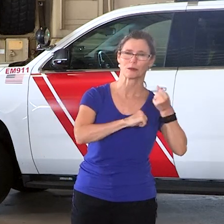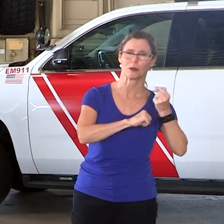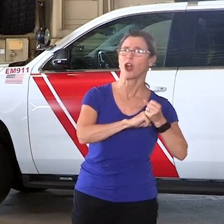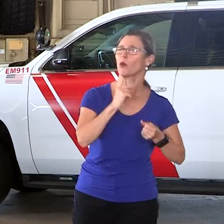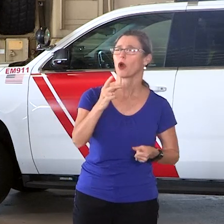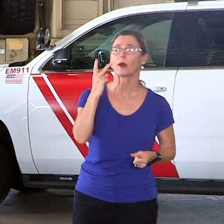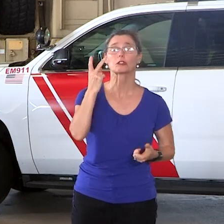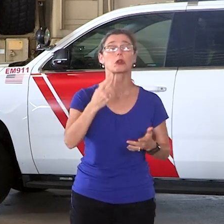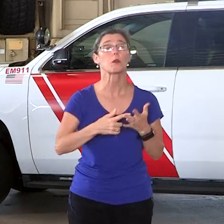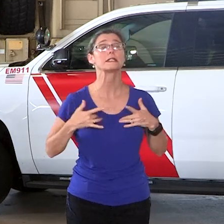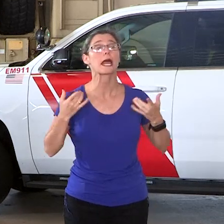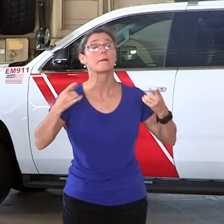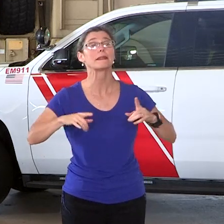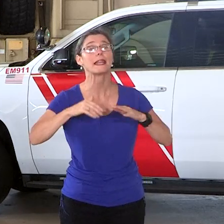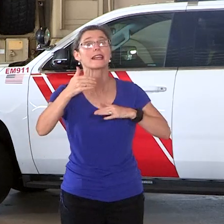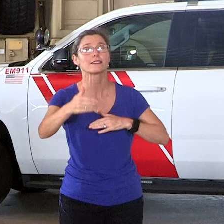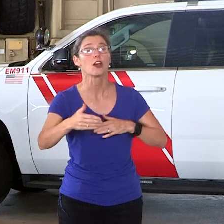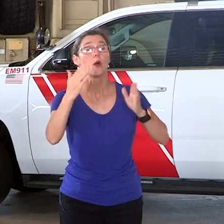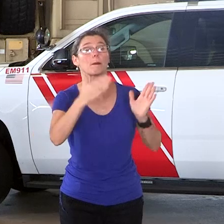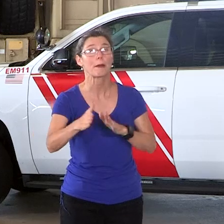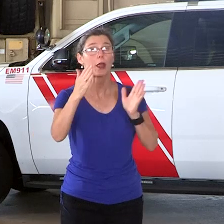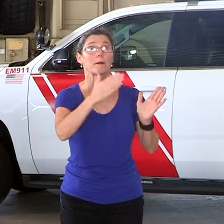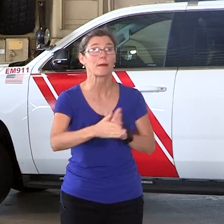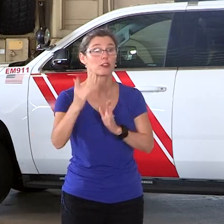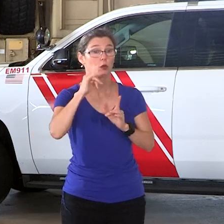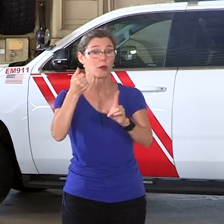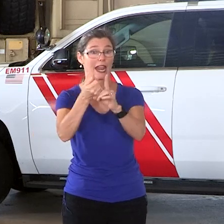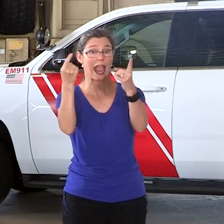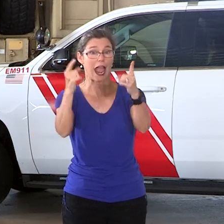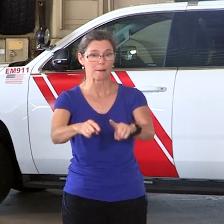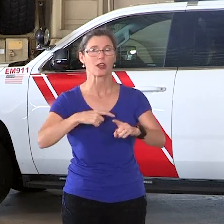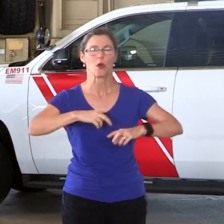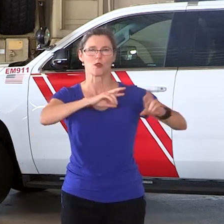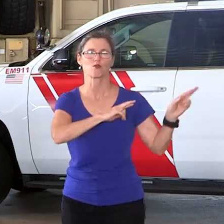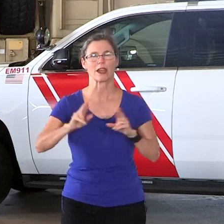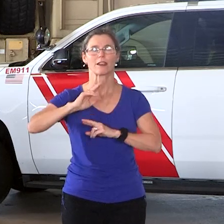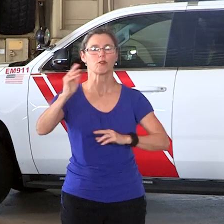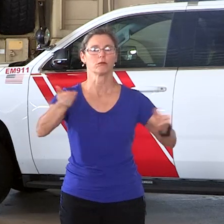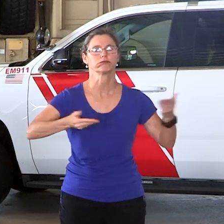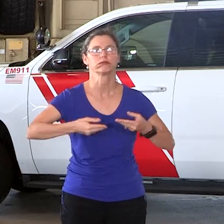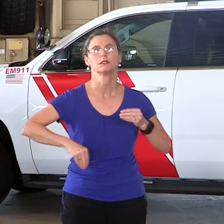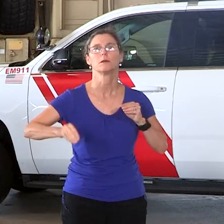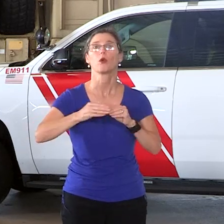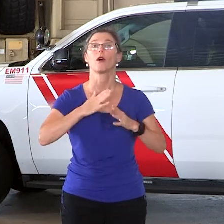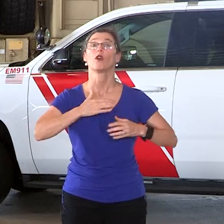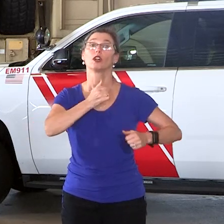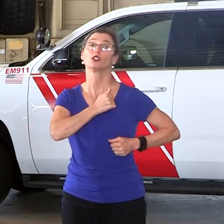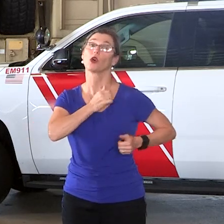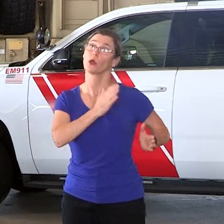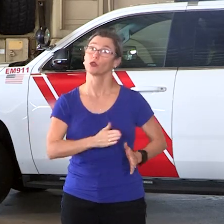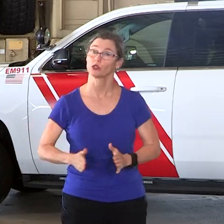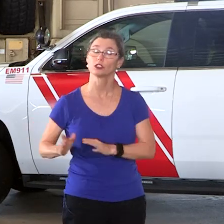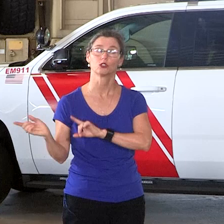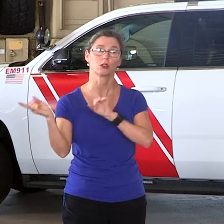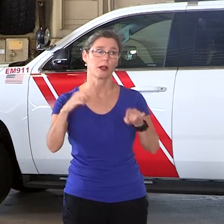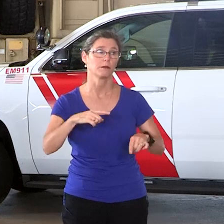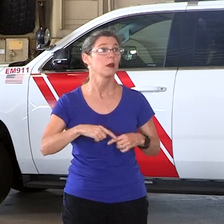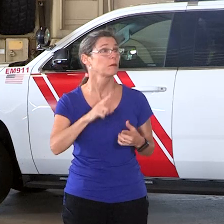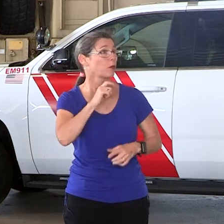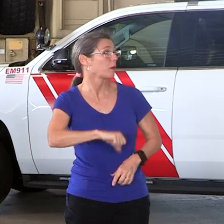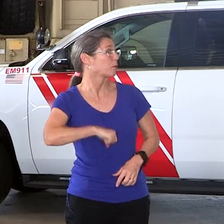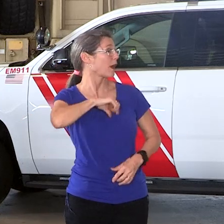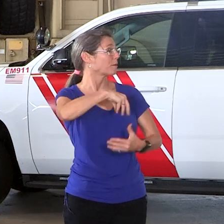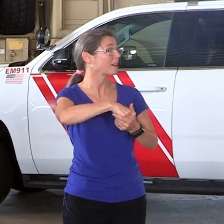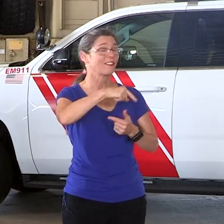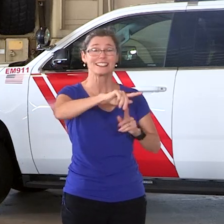for the next mission, what's coming next, so we're ready to bring on more soldiers as those missions dictate. But we're proud to be part of the team,